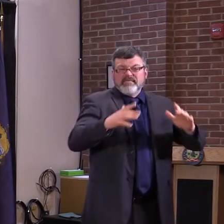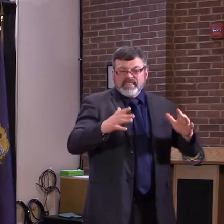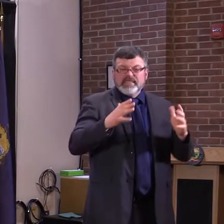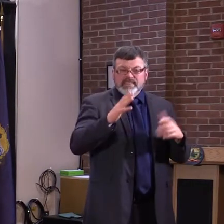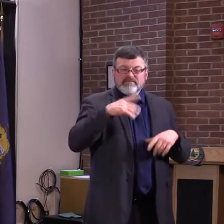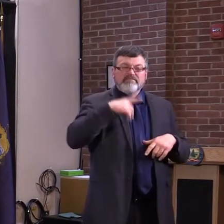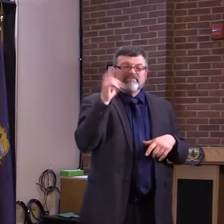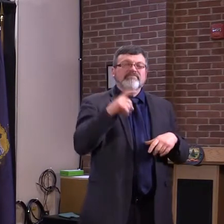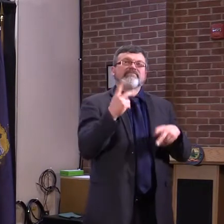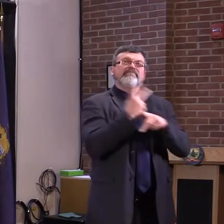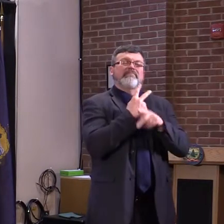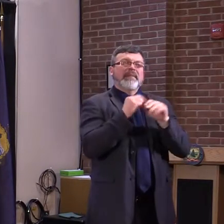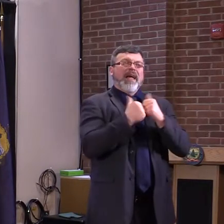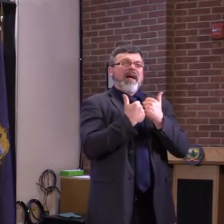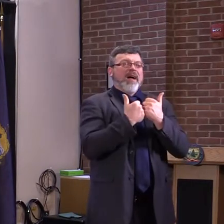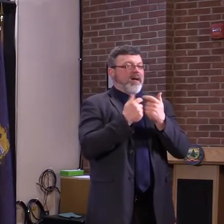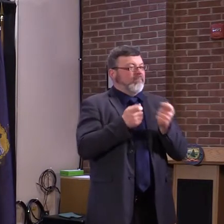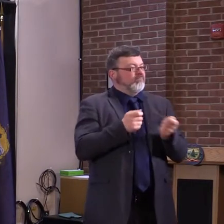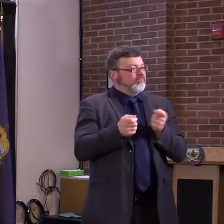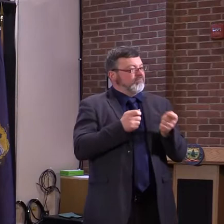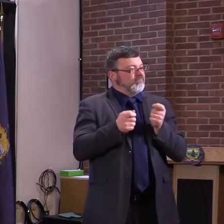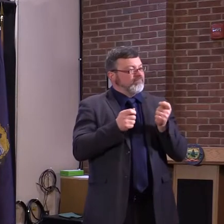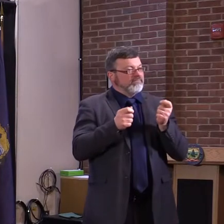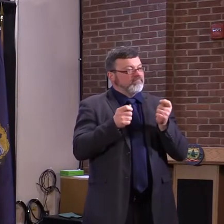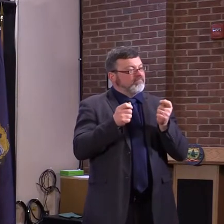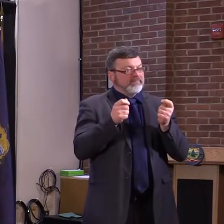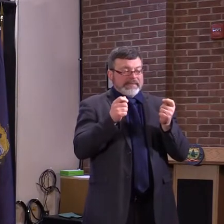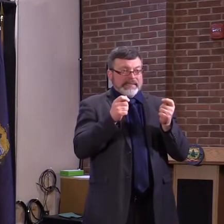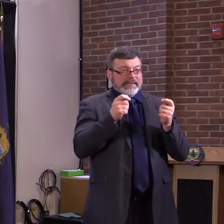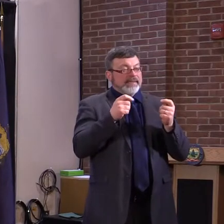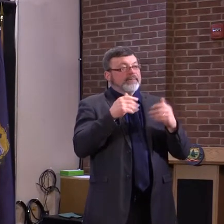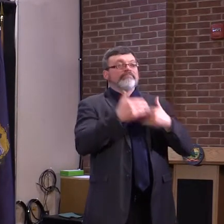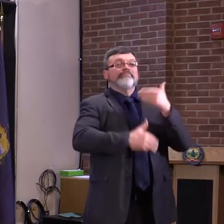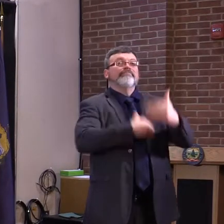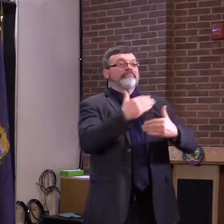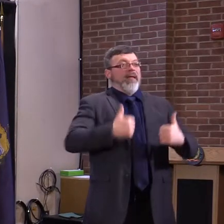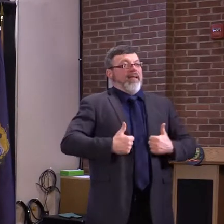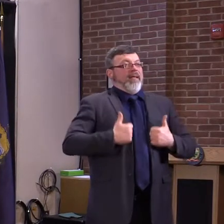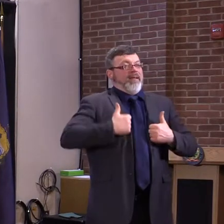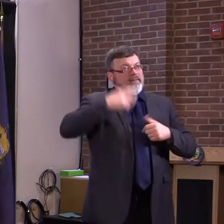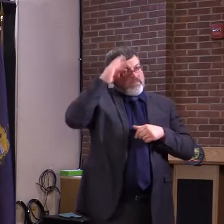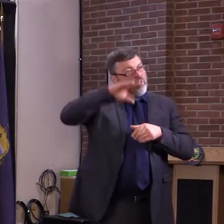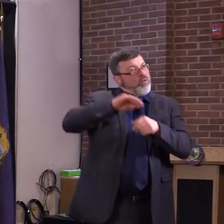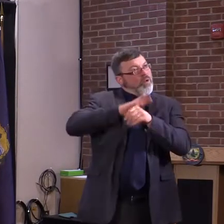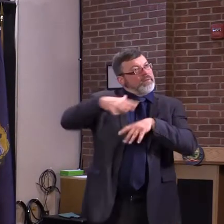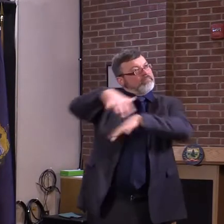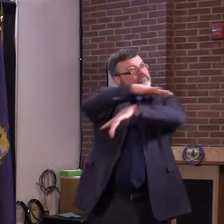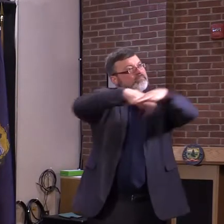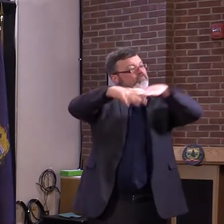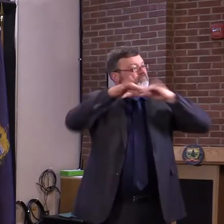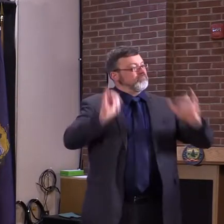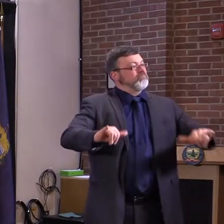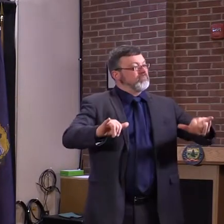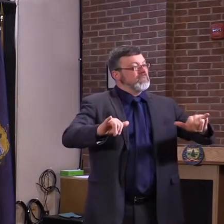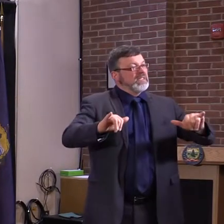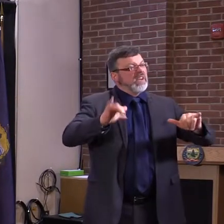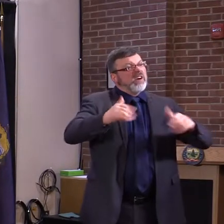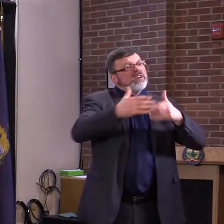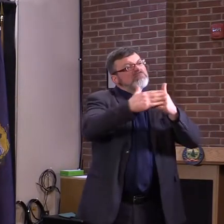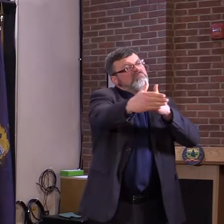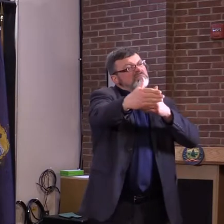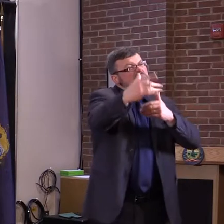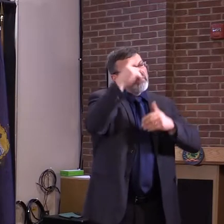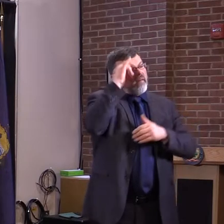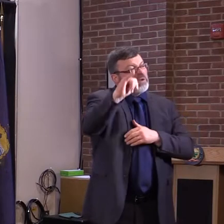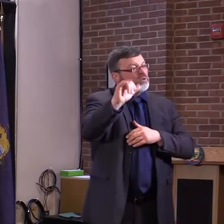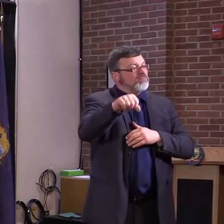is constantly present in our population, a permanent but hopefully milder part of our lives, a